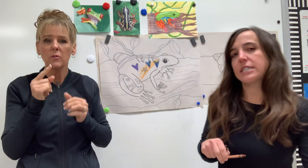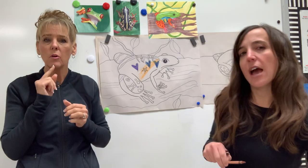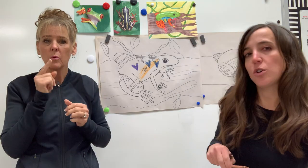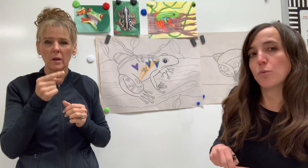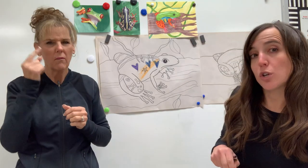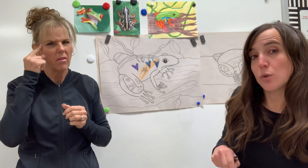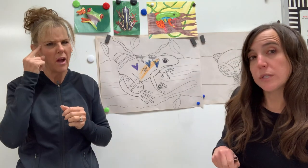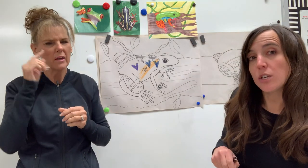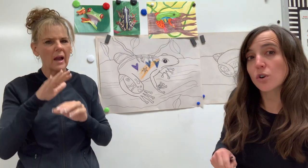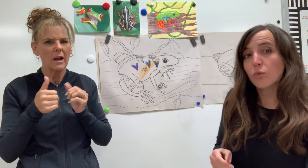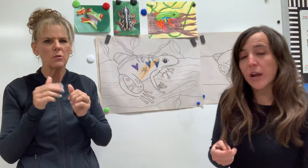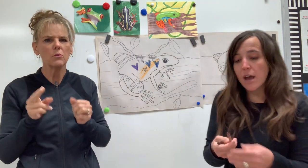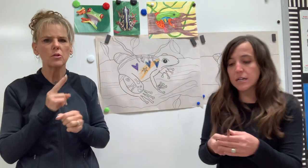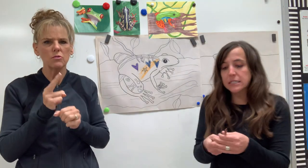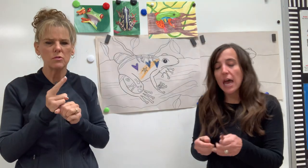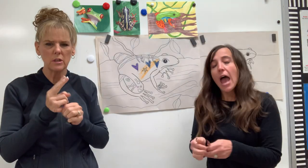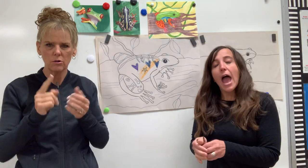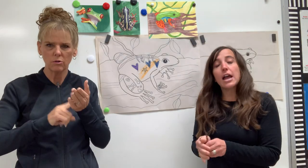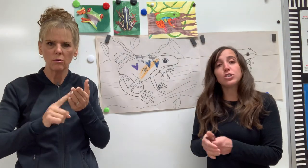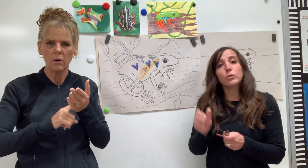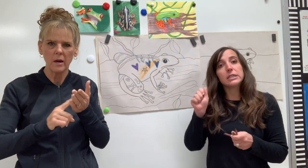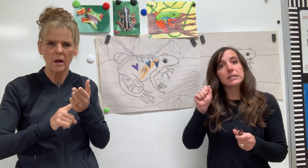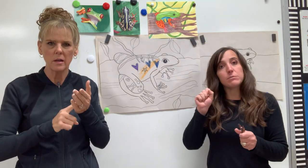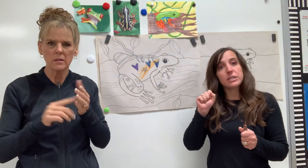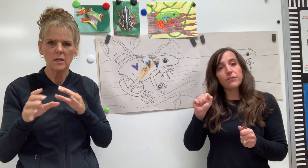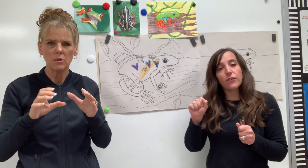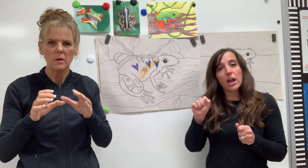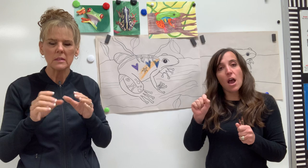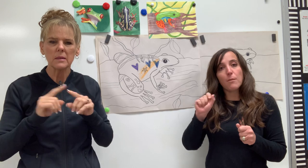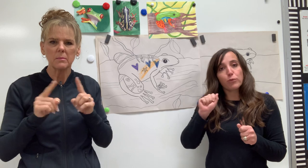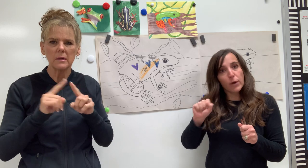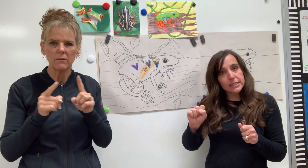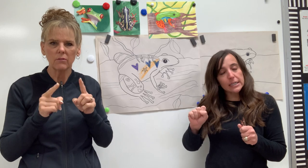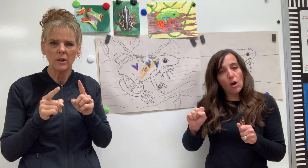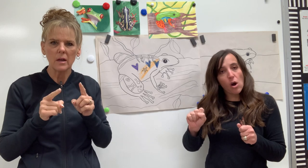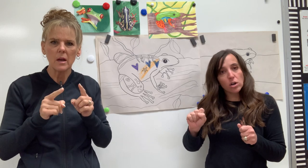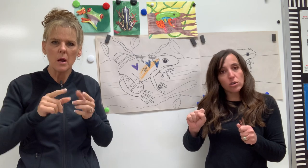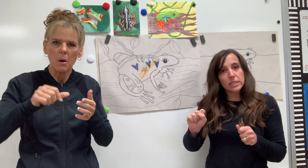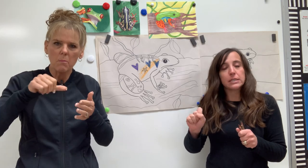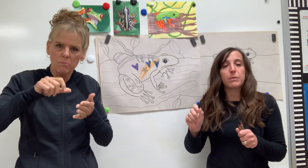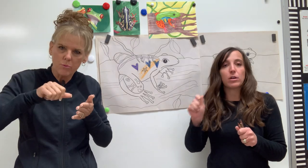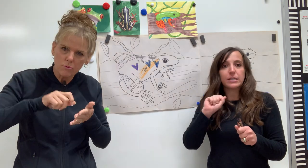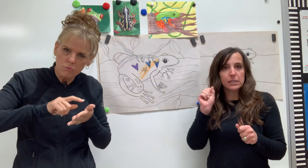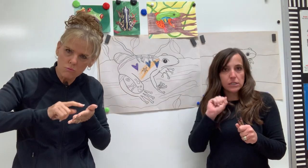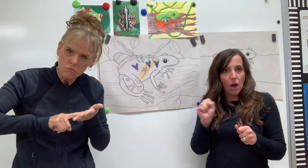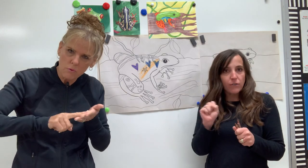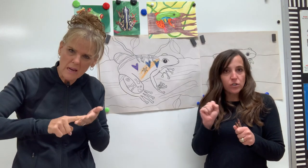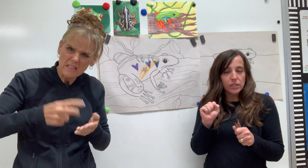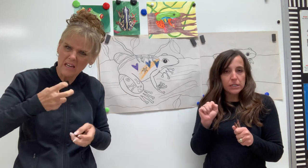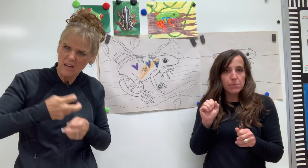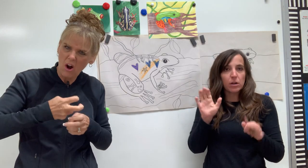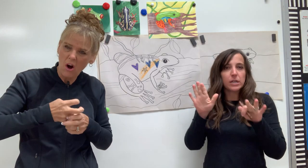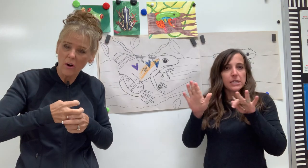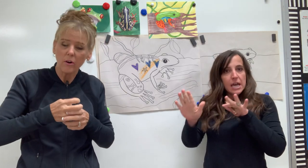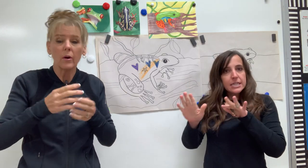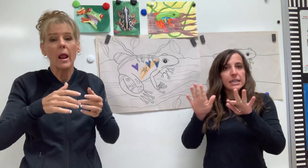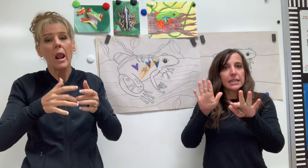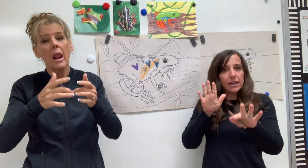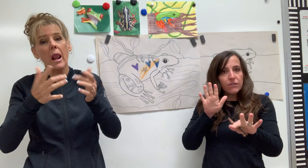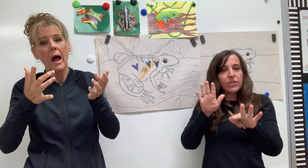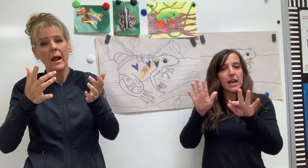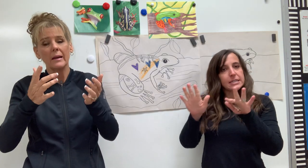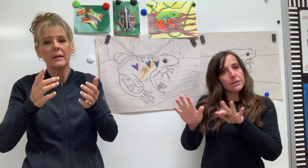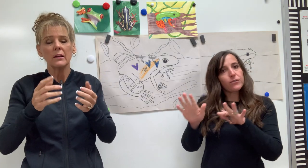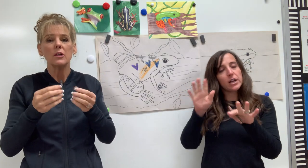giving thought to how you were using your crayons and doing some different, pressing harder in some areas and softer in some areas